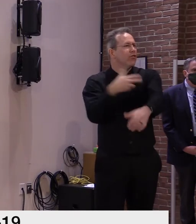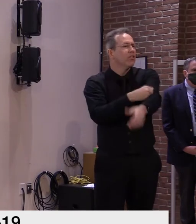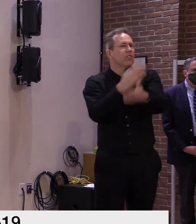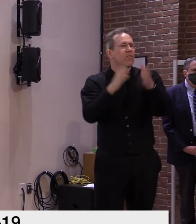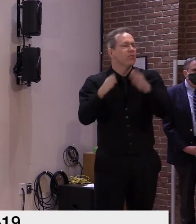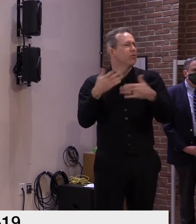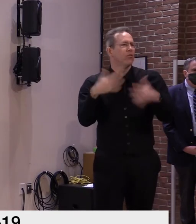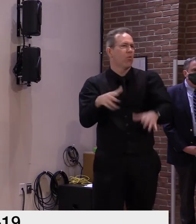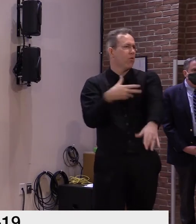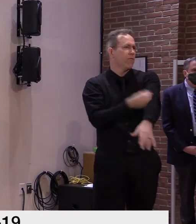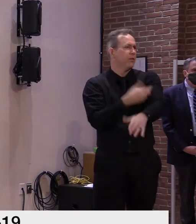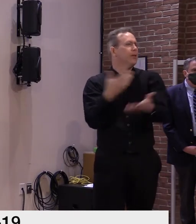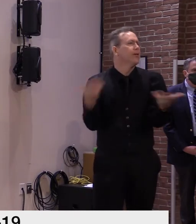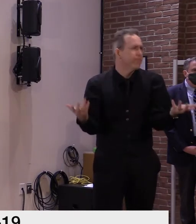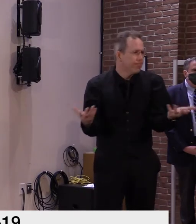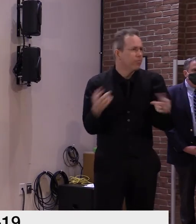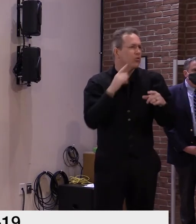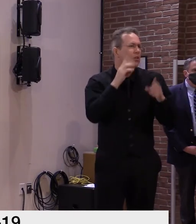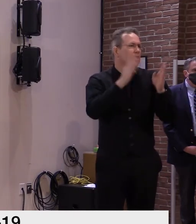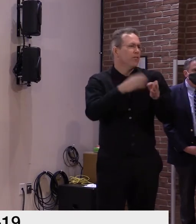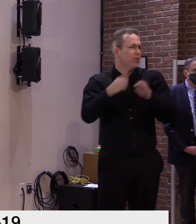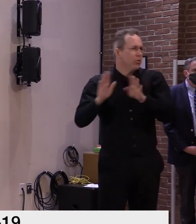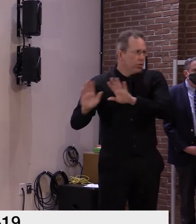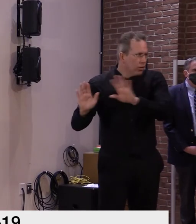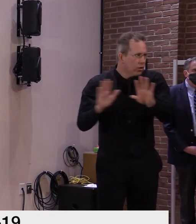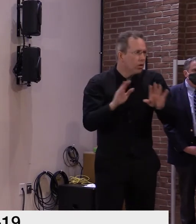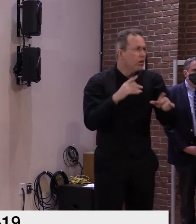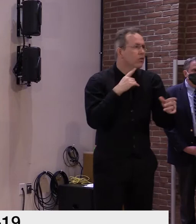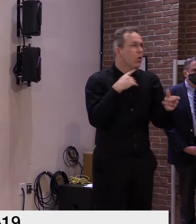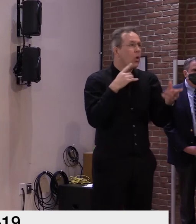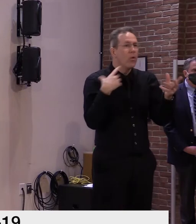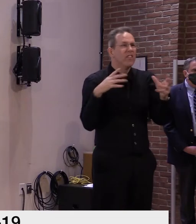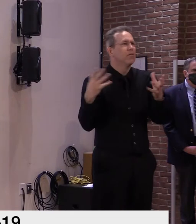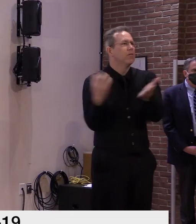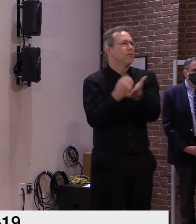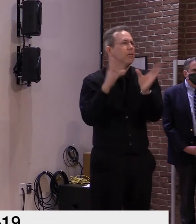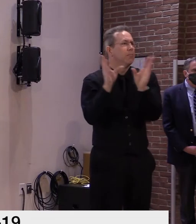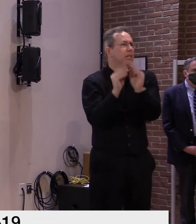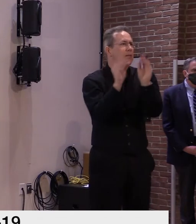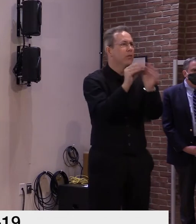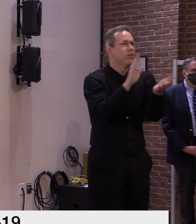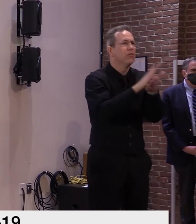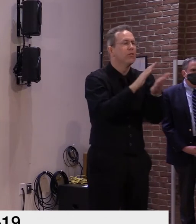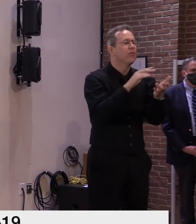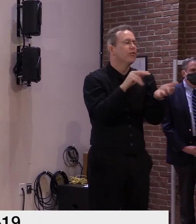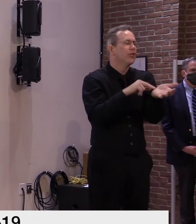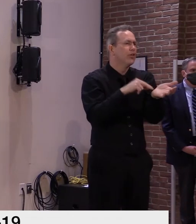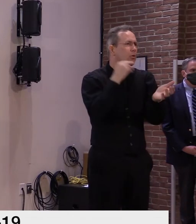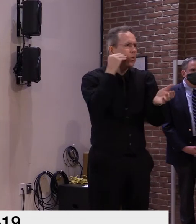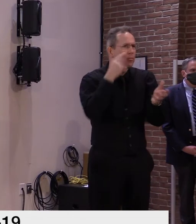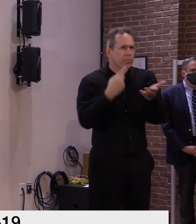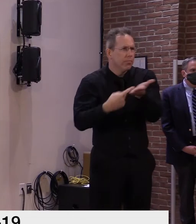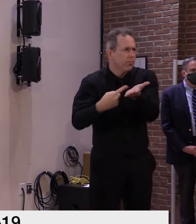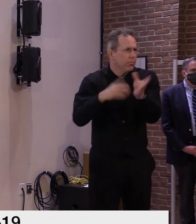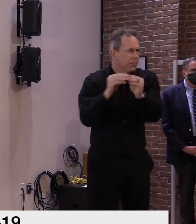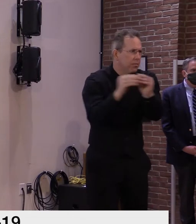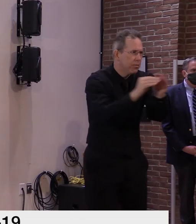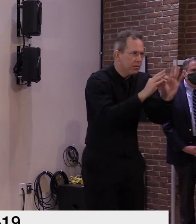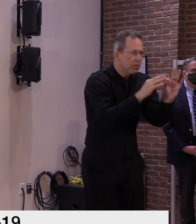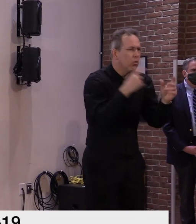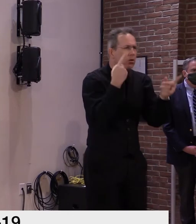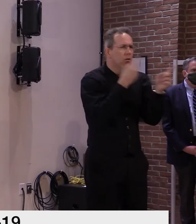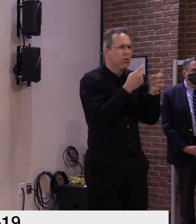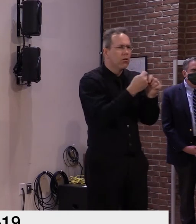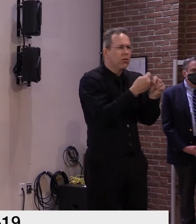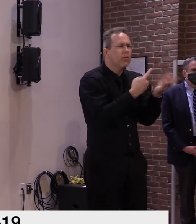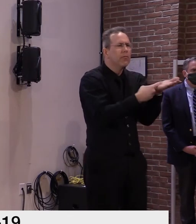with all the facilities, the long-term care facilities, this week in regard to this guidance. And